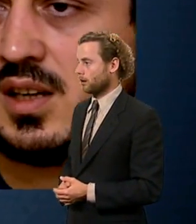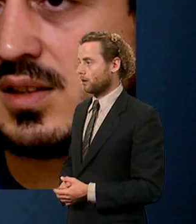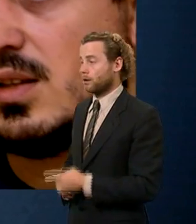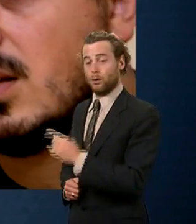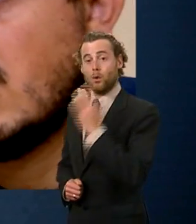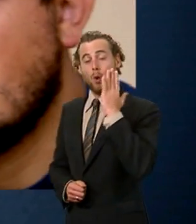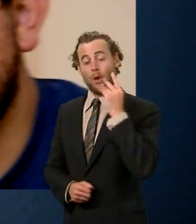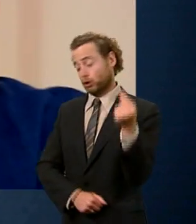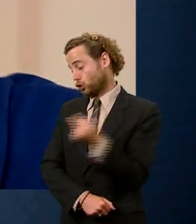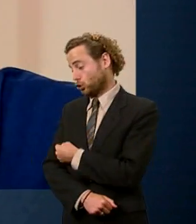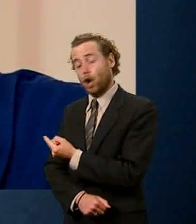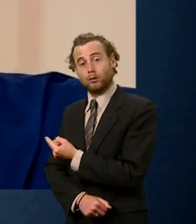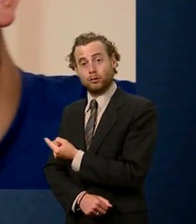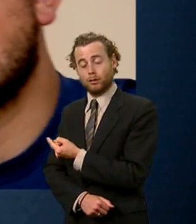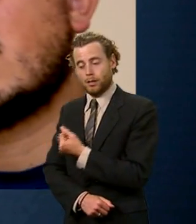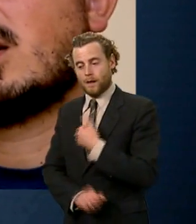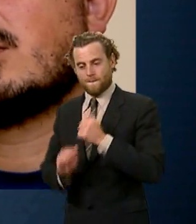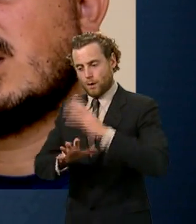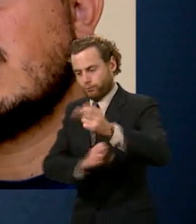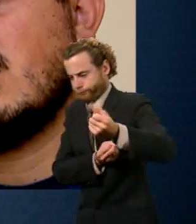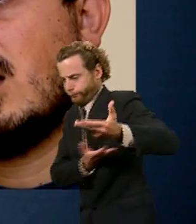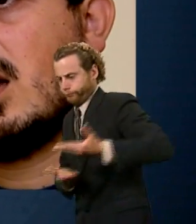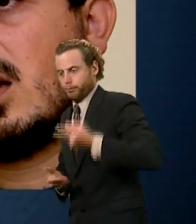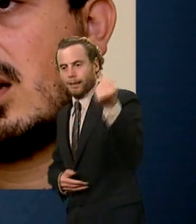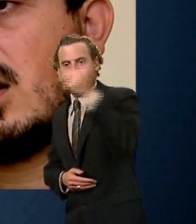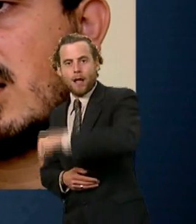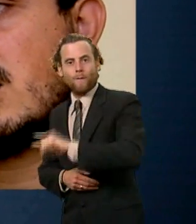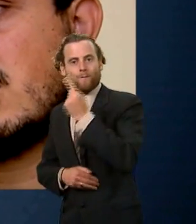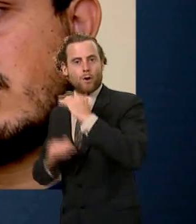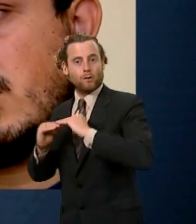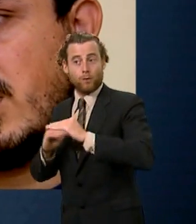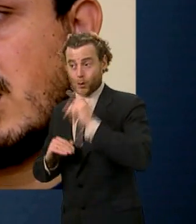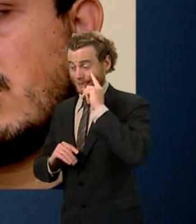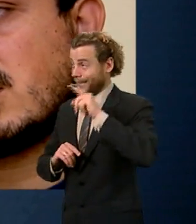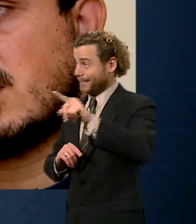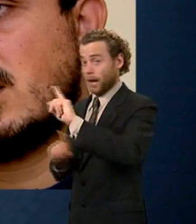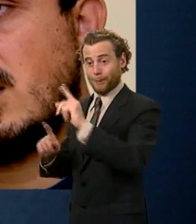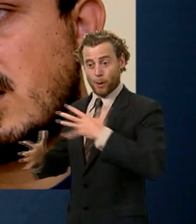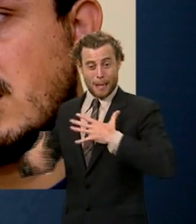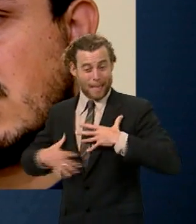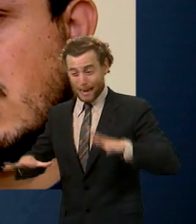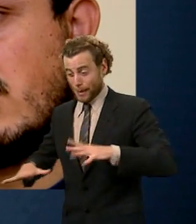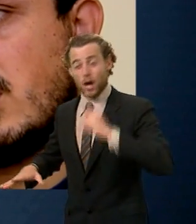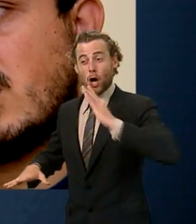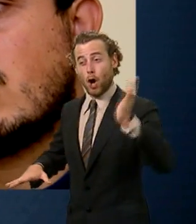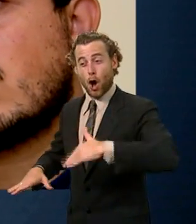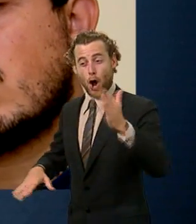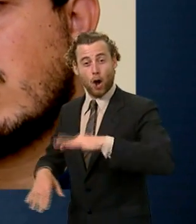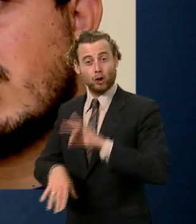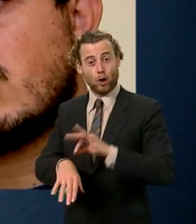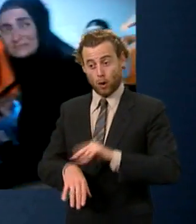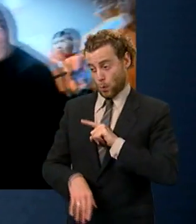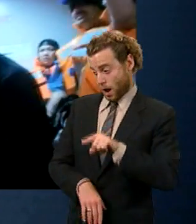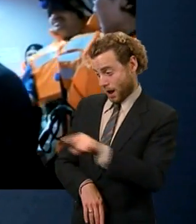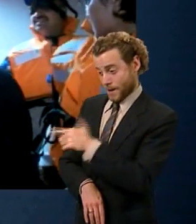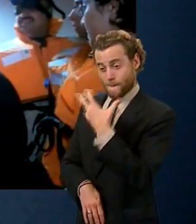After I was shot, my friends took me inside to the first floor. Everyone was panicking and shouting for the doctor because 50 people were badly